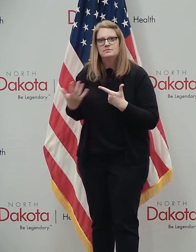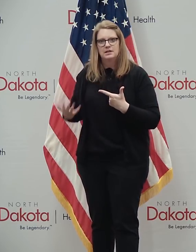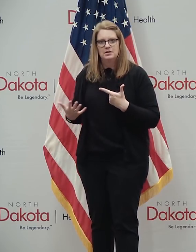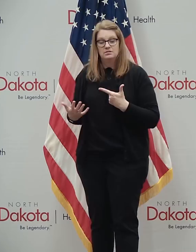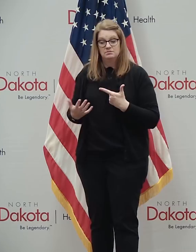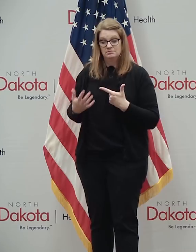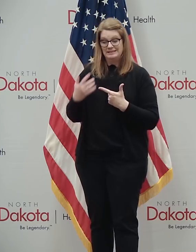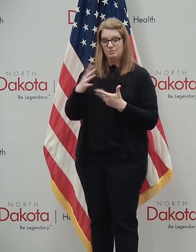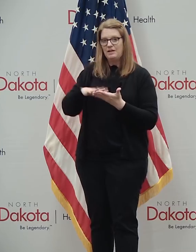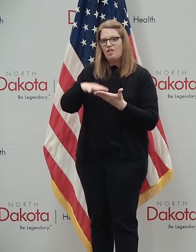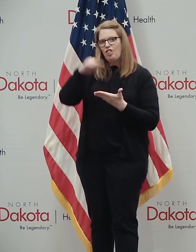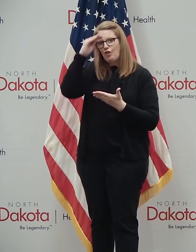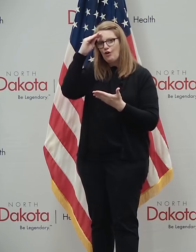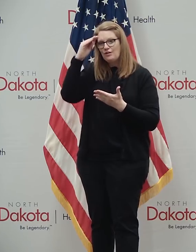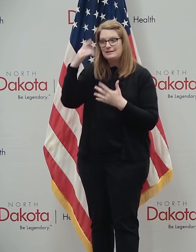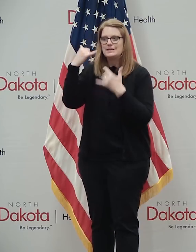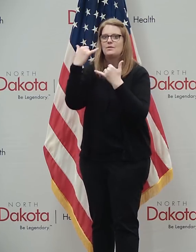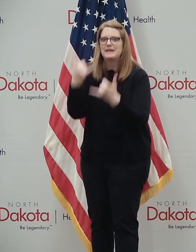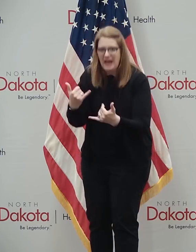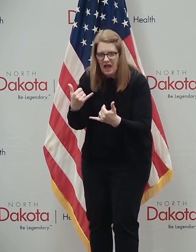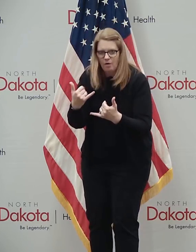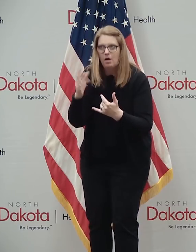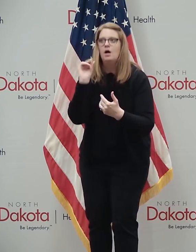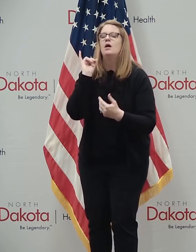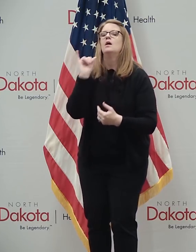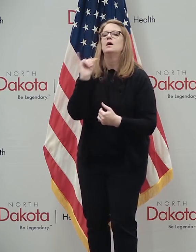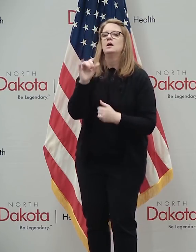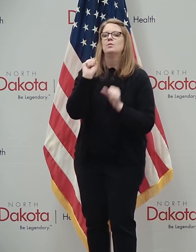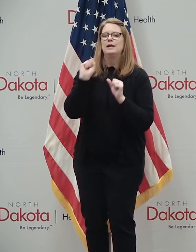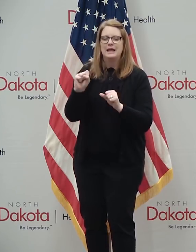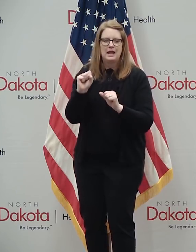know now. And now that we can actually project